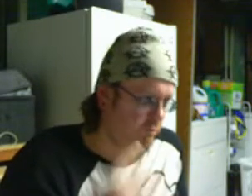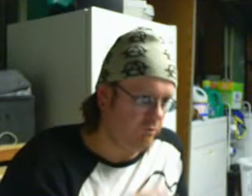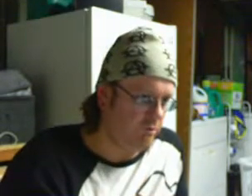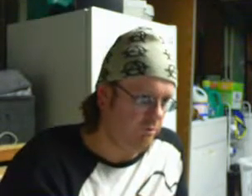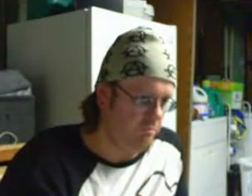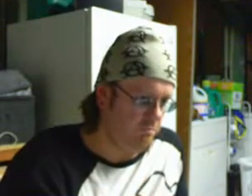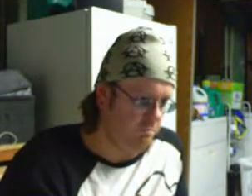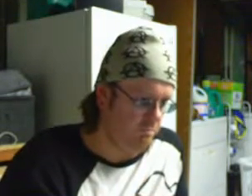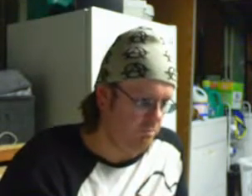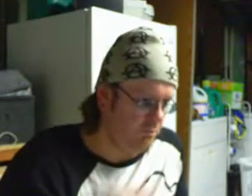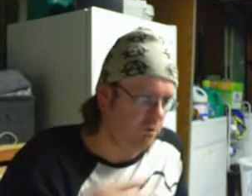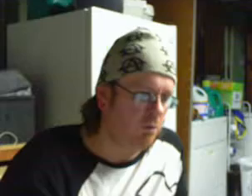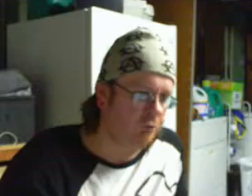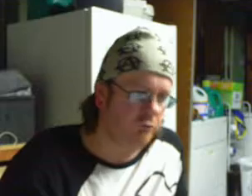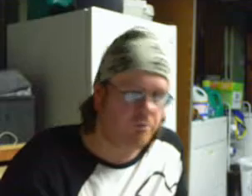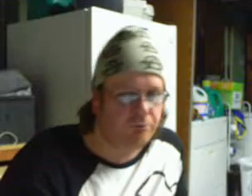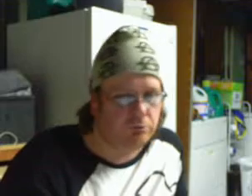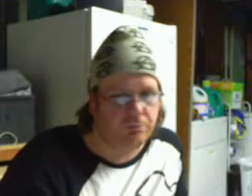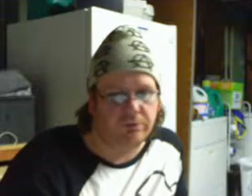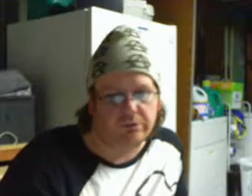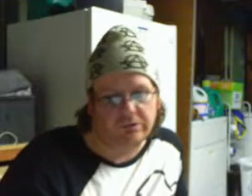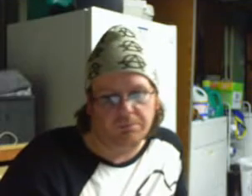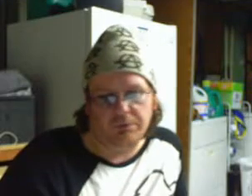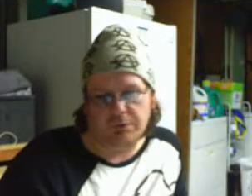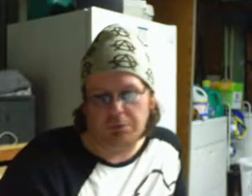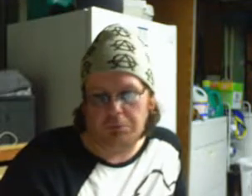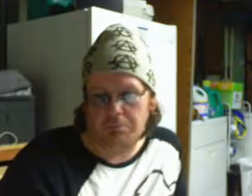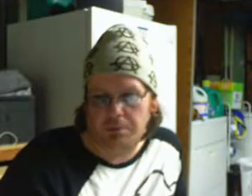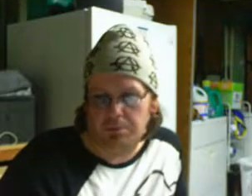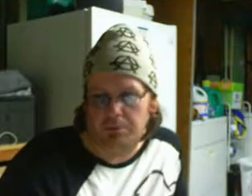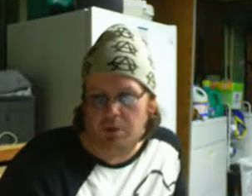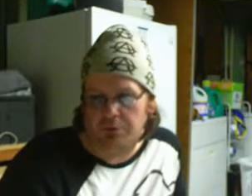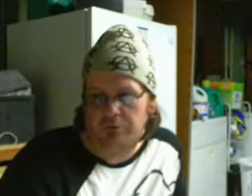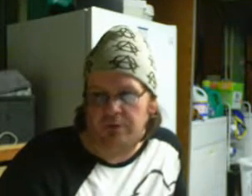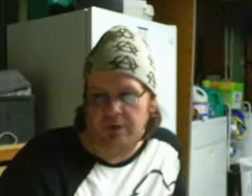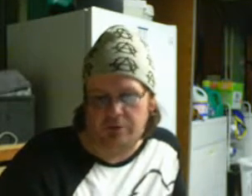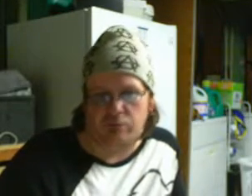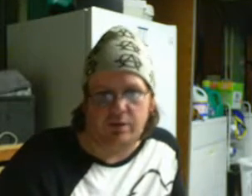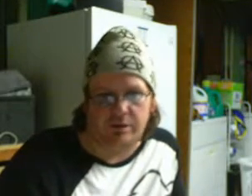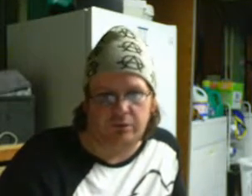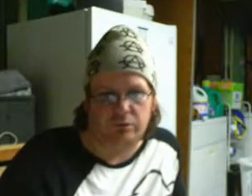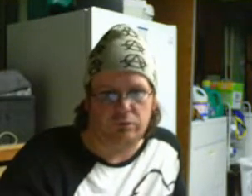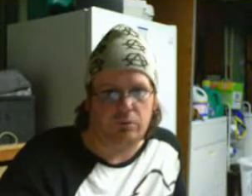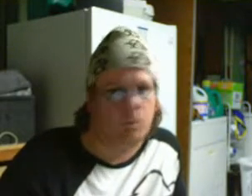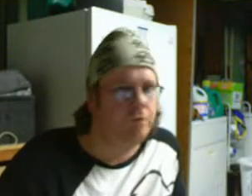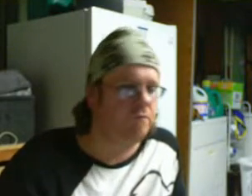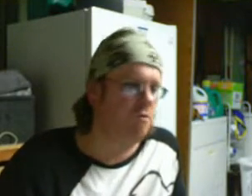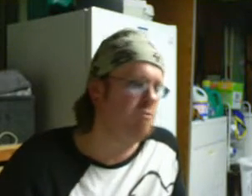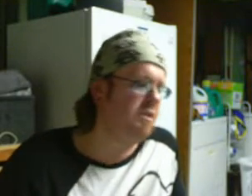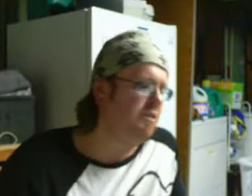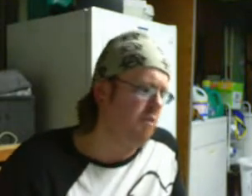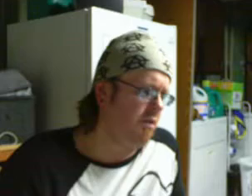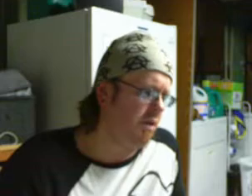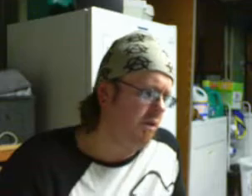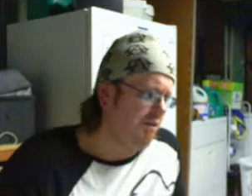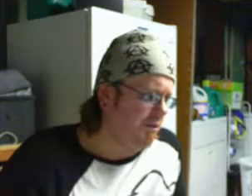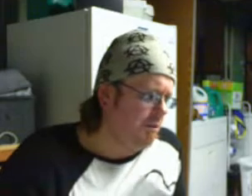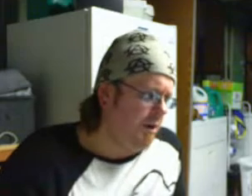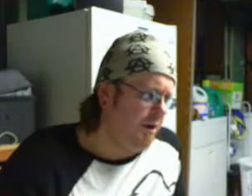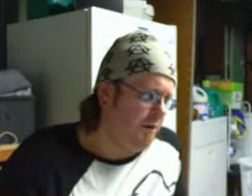in their Holy Scripture, which means it's something that they want people to understand and read. This is recorded for a reason. And